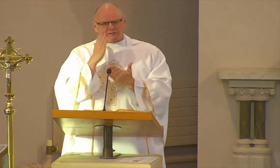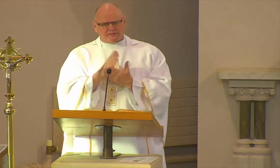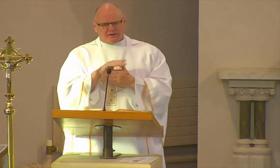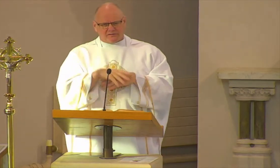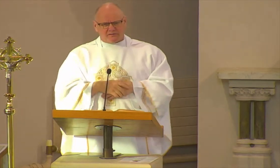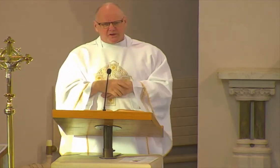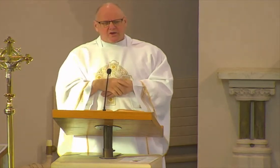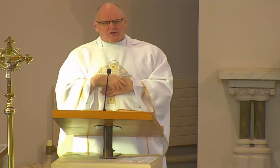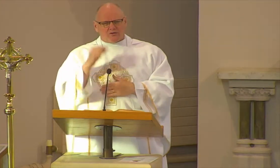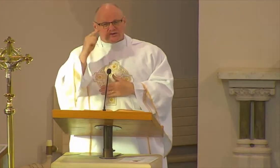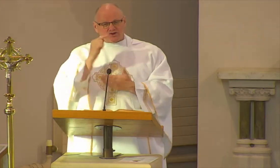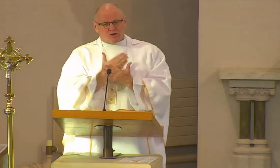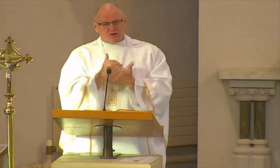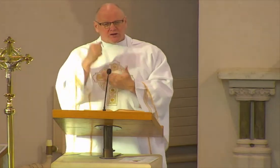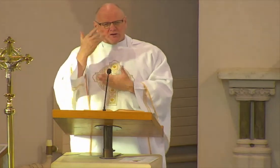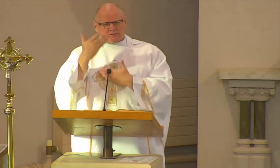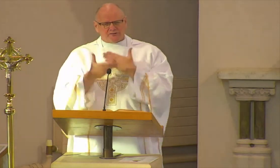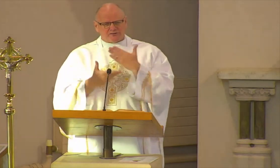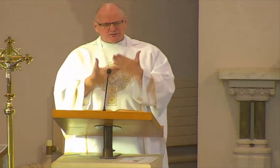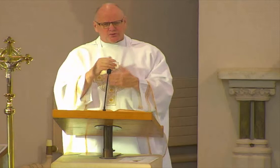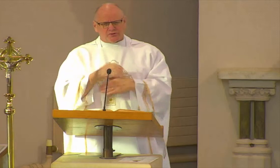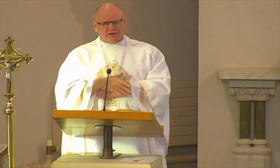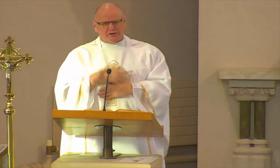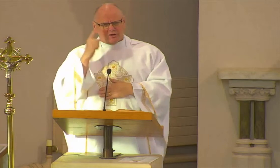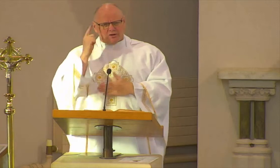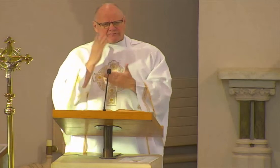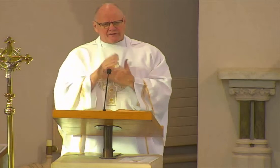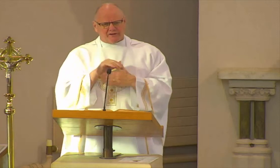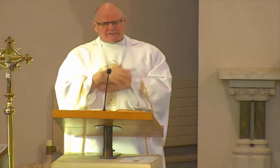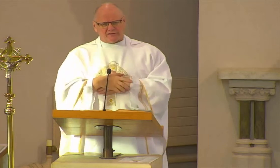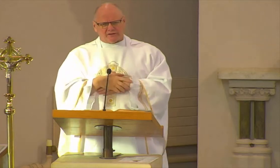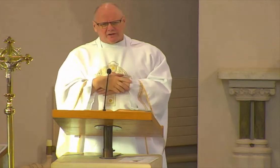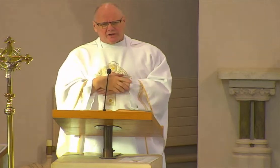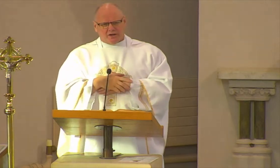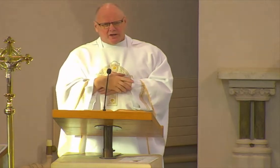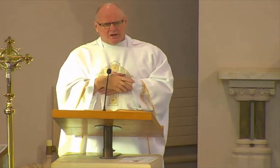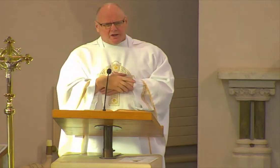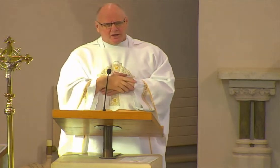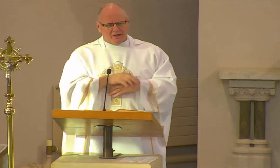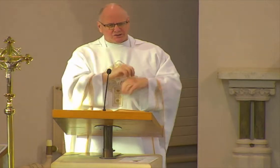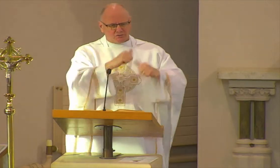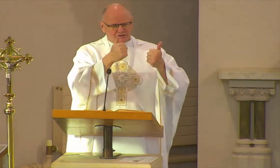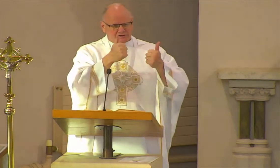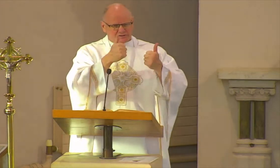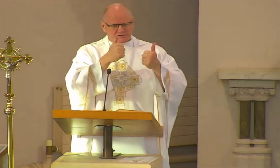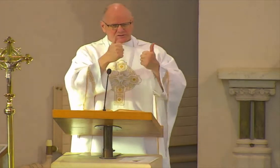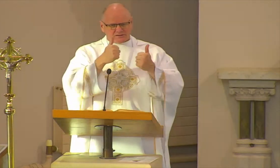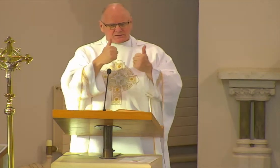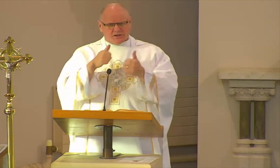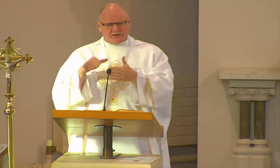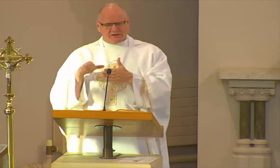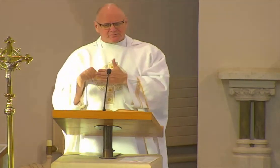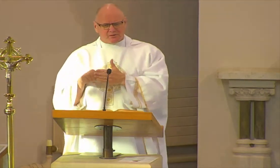faith, the sharing of the story of faith. Its greatness and its